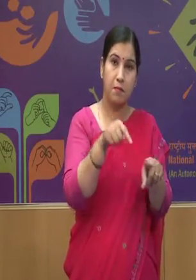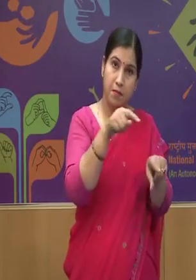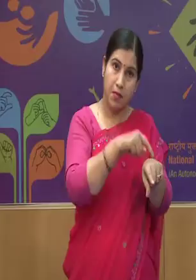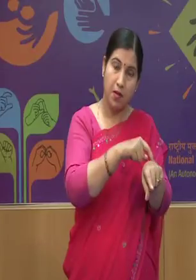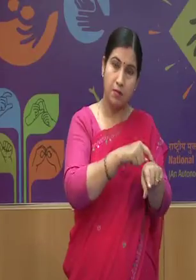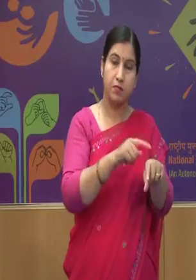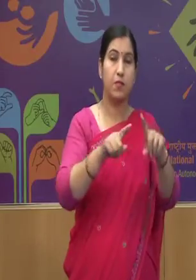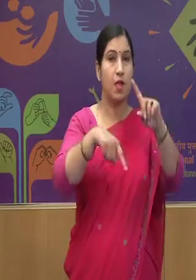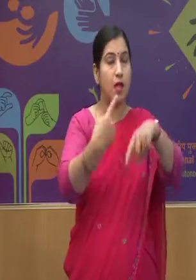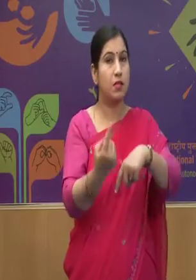Verdu,